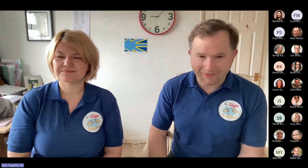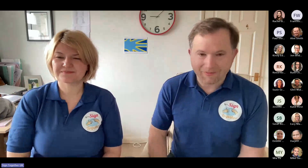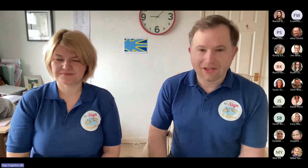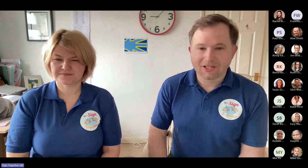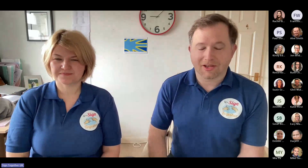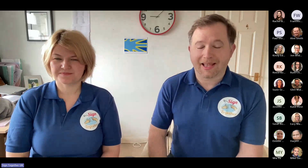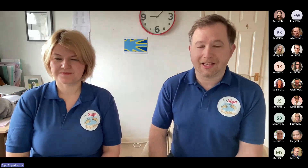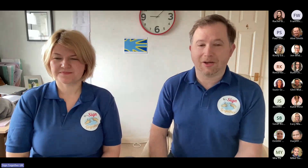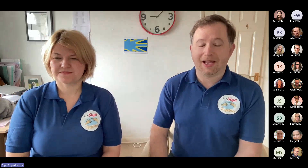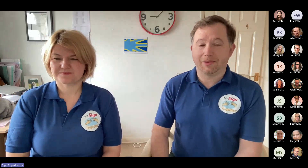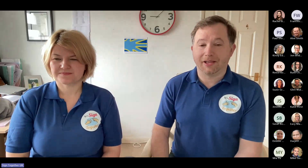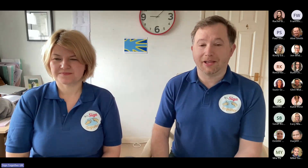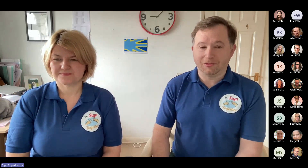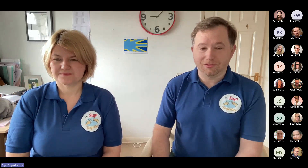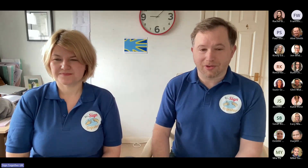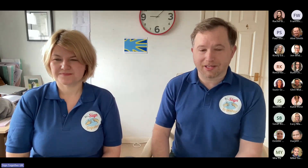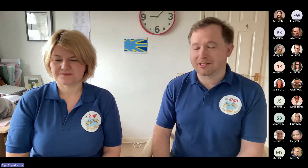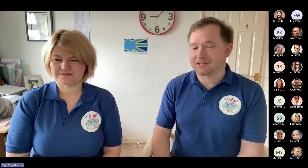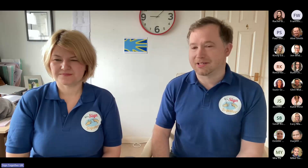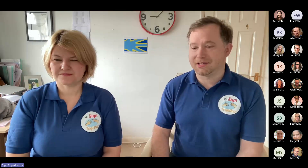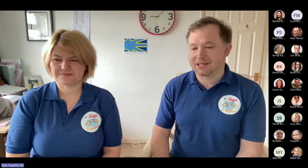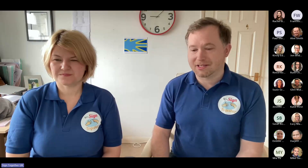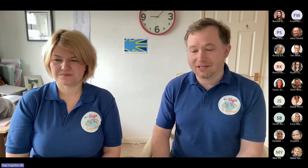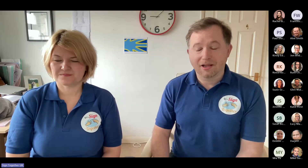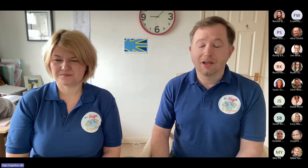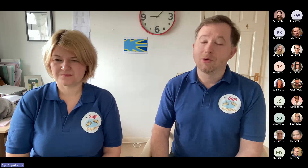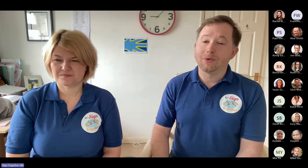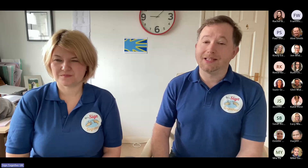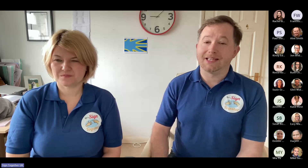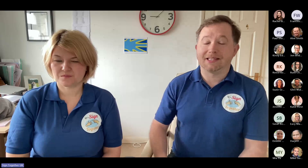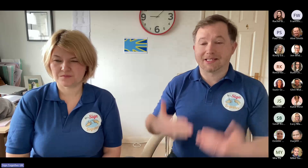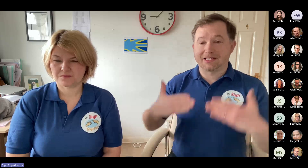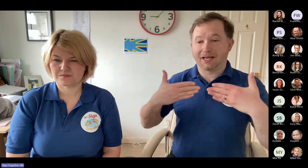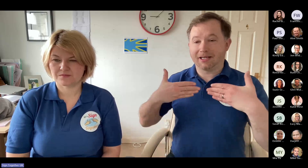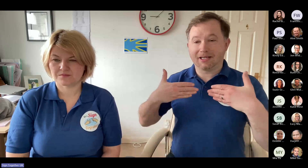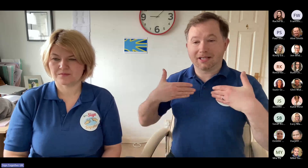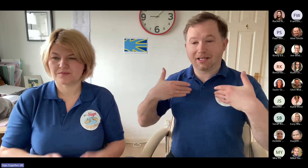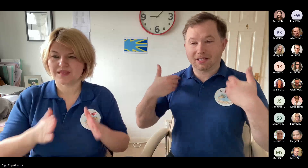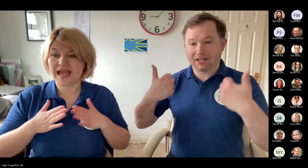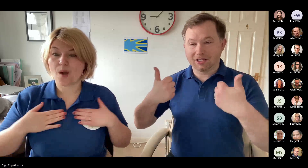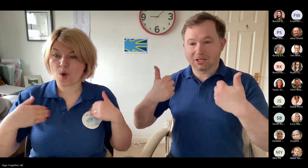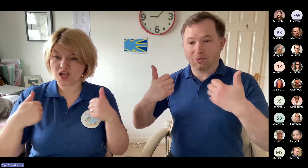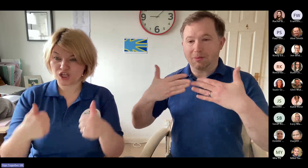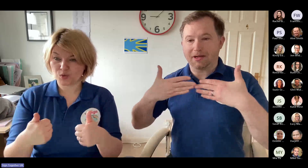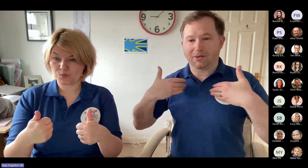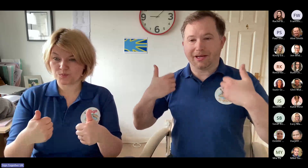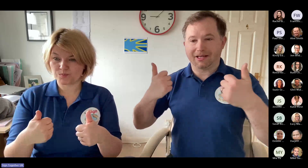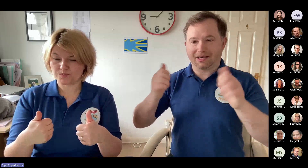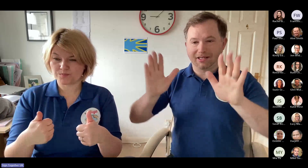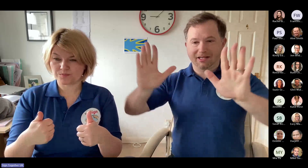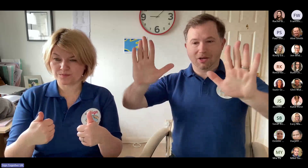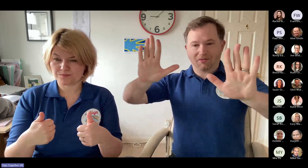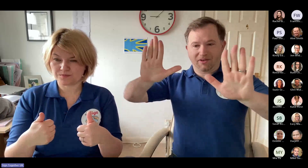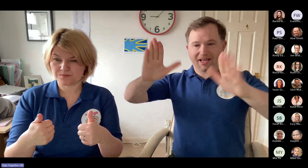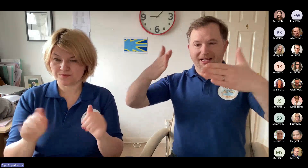Okay, so hello, how are you? Right at the start of the lesson, we did this sign. But what am I doing exactly? So flat